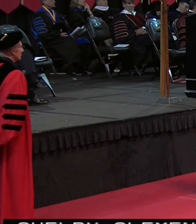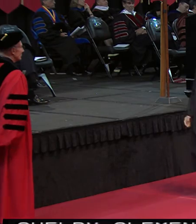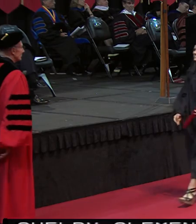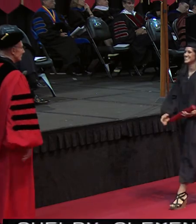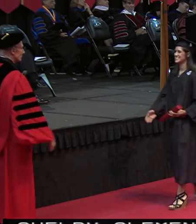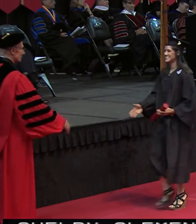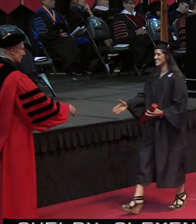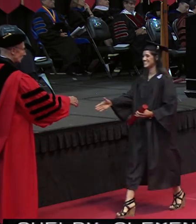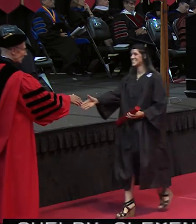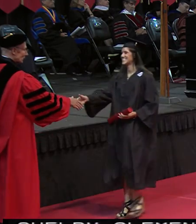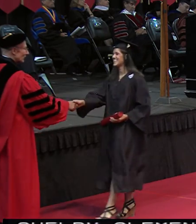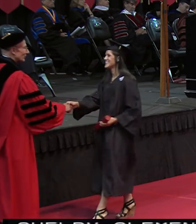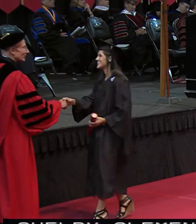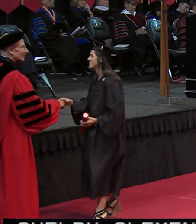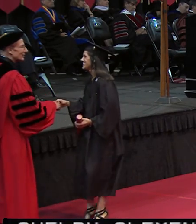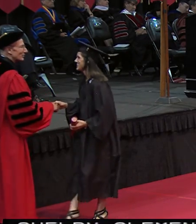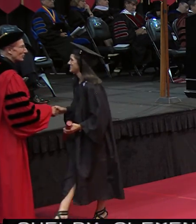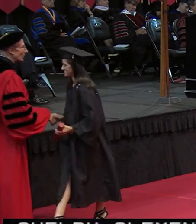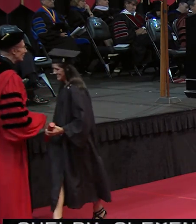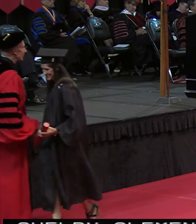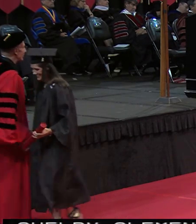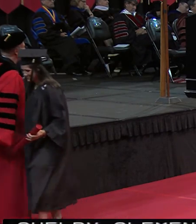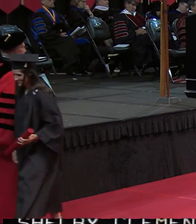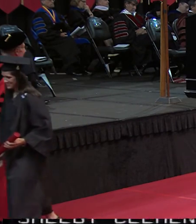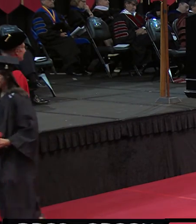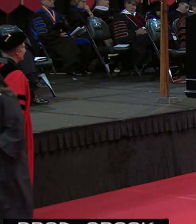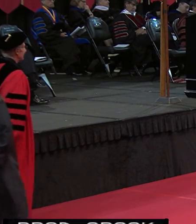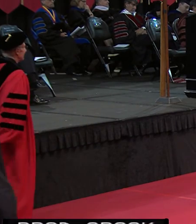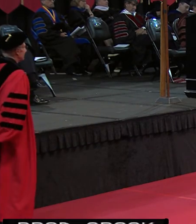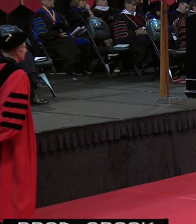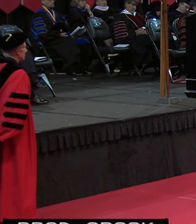Tiffany Nicole Croak.